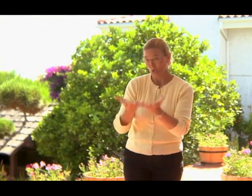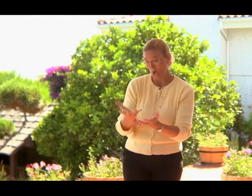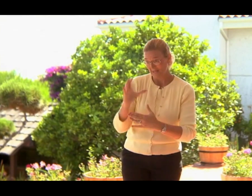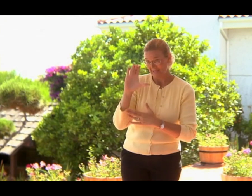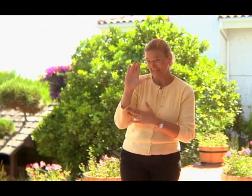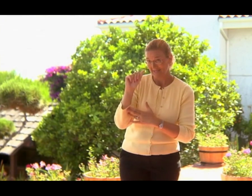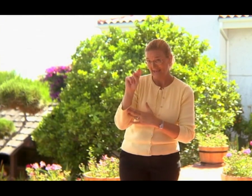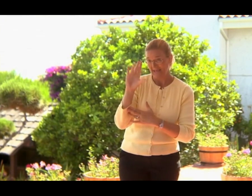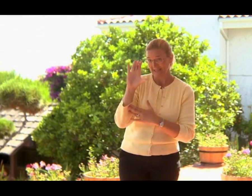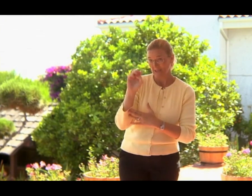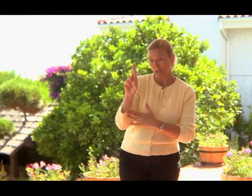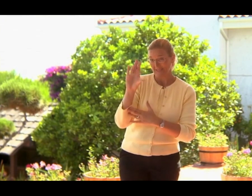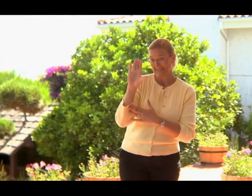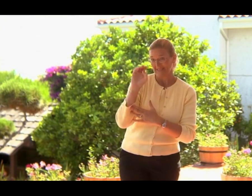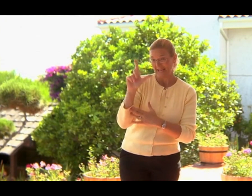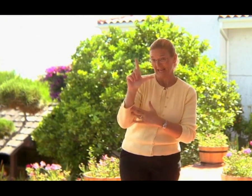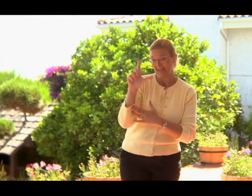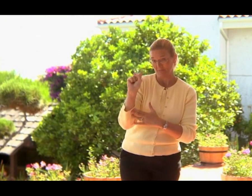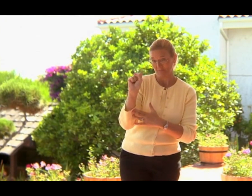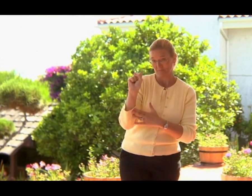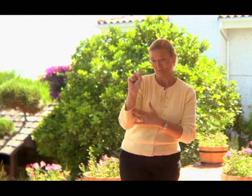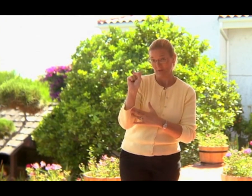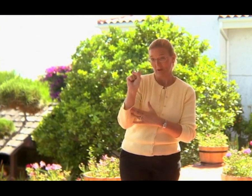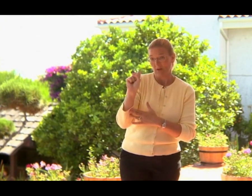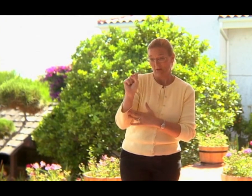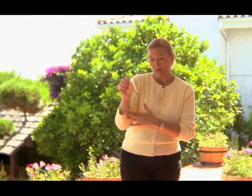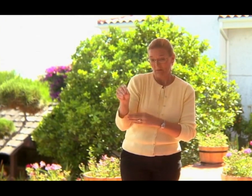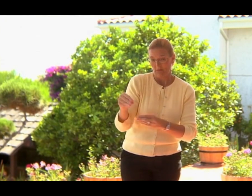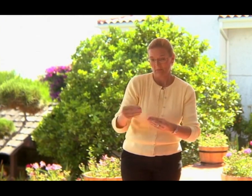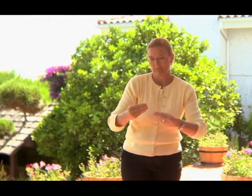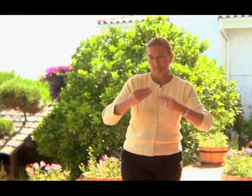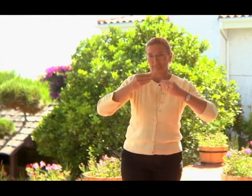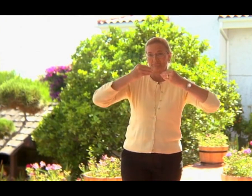Sometimes the skin cancer cells move from your skin to other parts of your body.